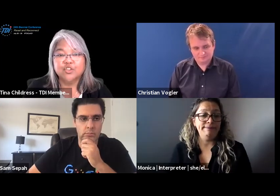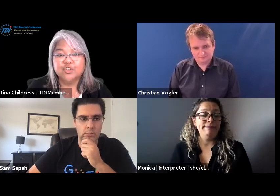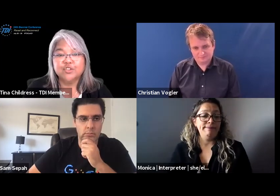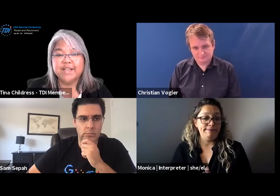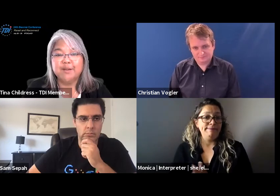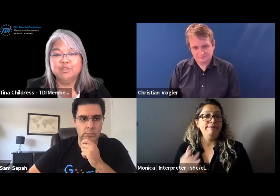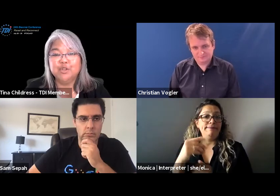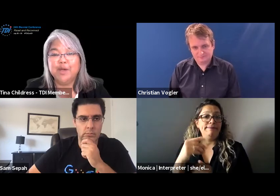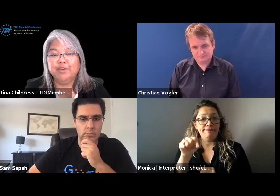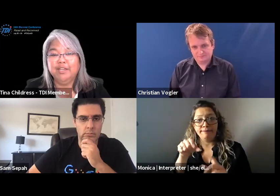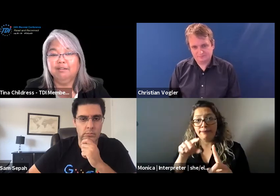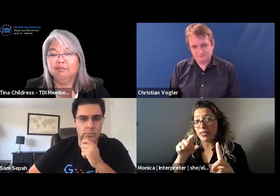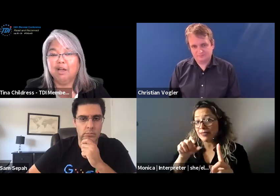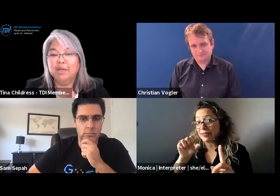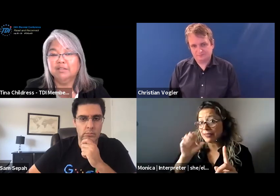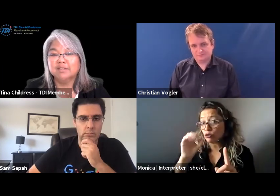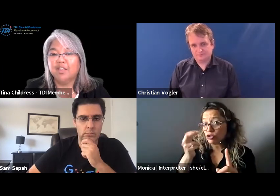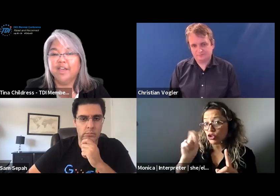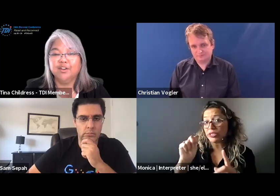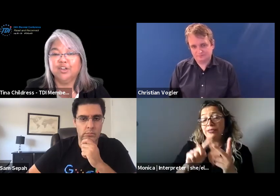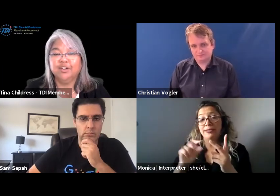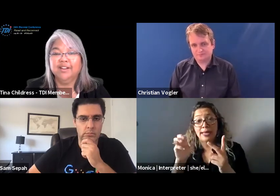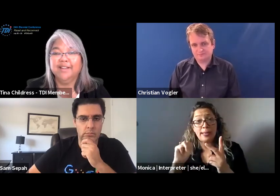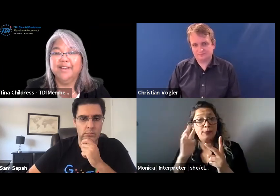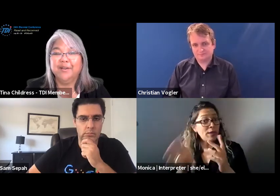Christian or Sam, do you have any comments on that or?